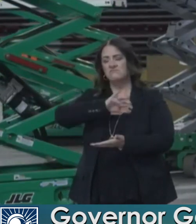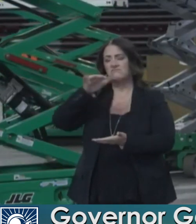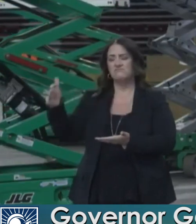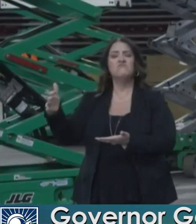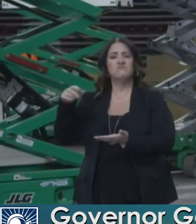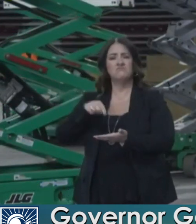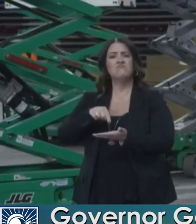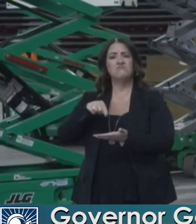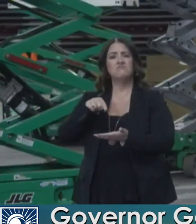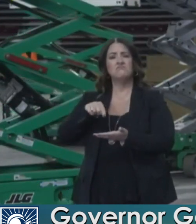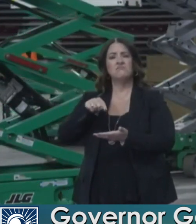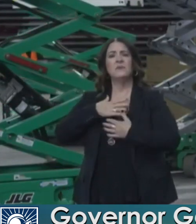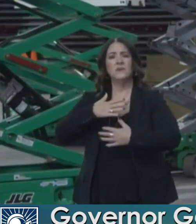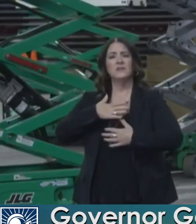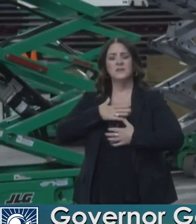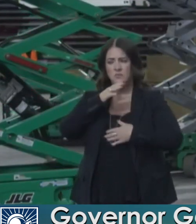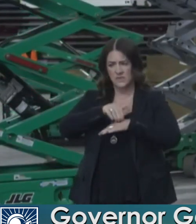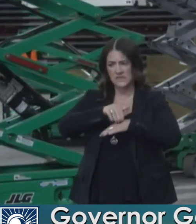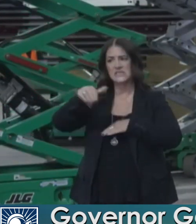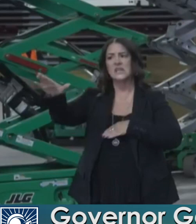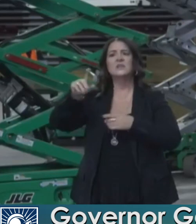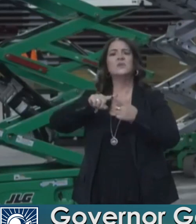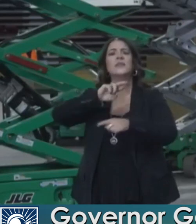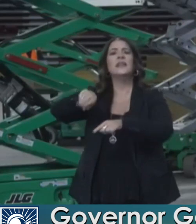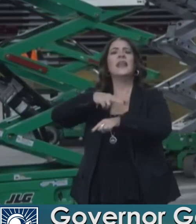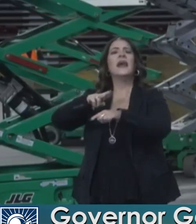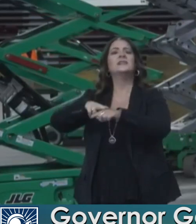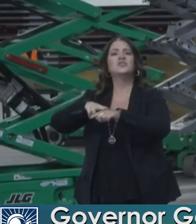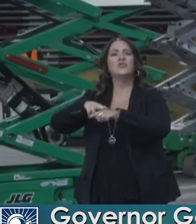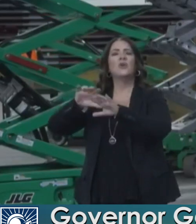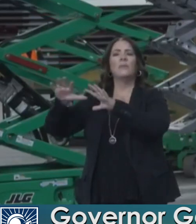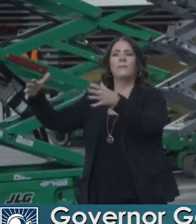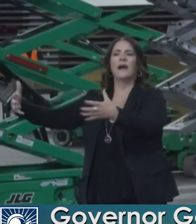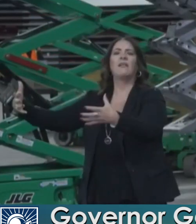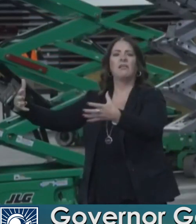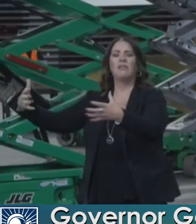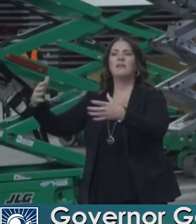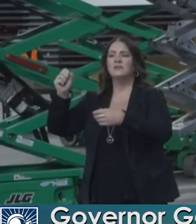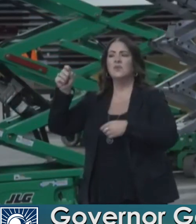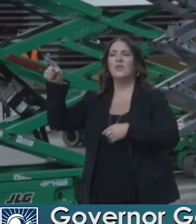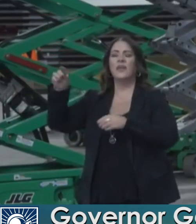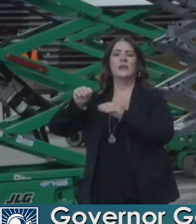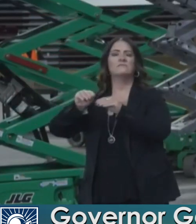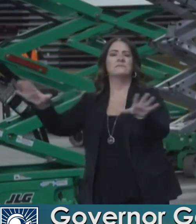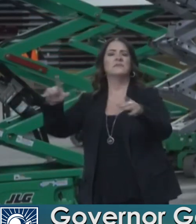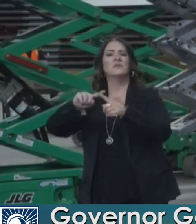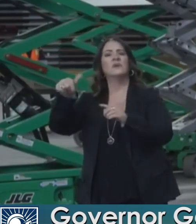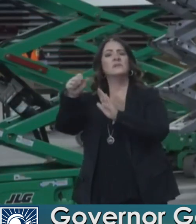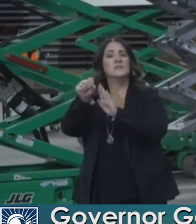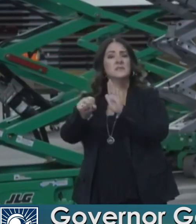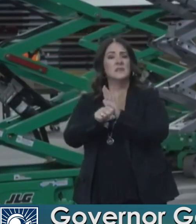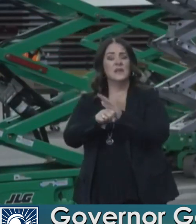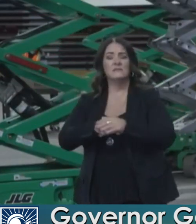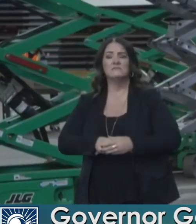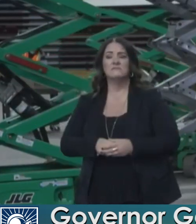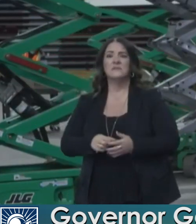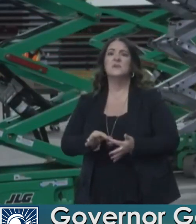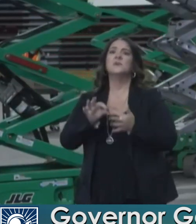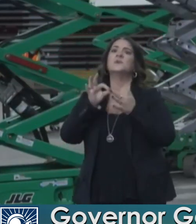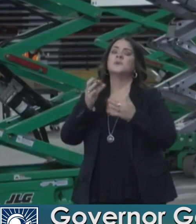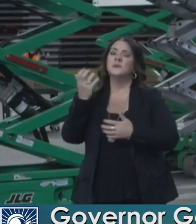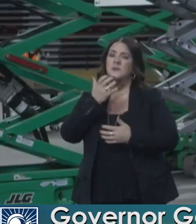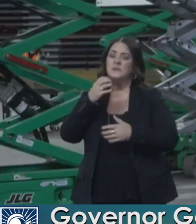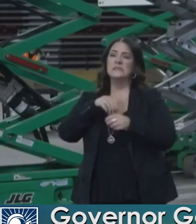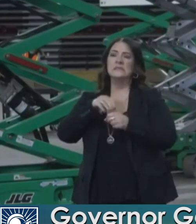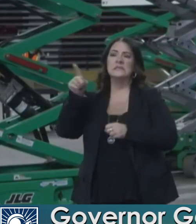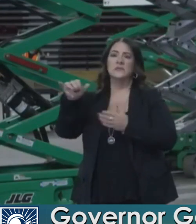to the national stockpile to be immediately distributed to states in need, particularly the state of New York. So I just want